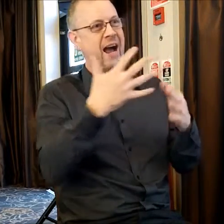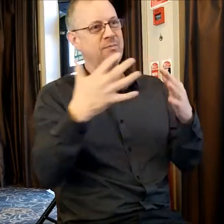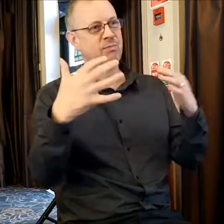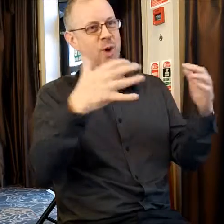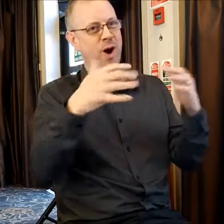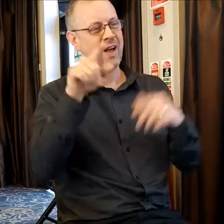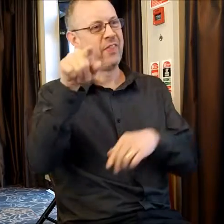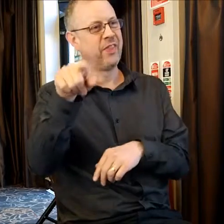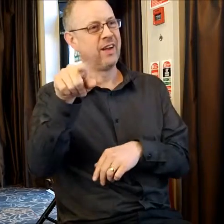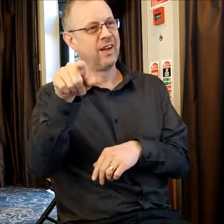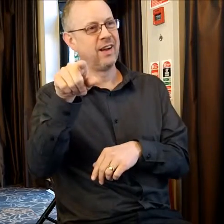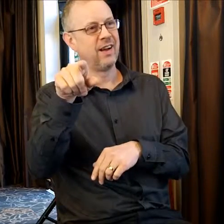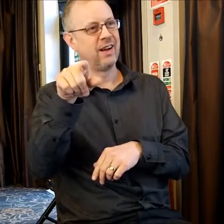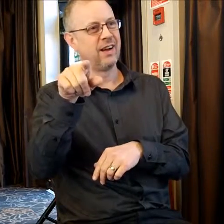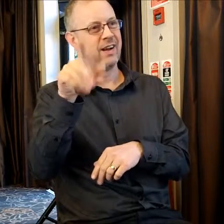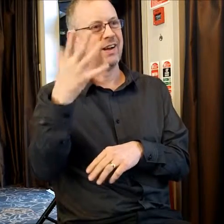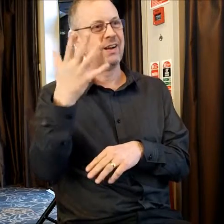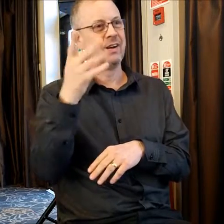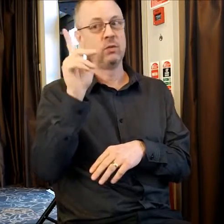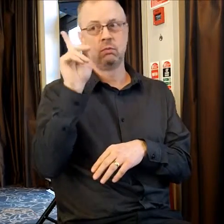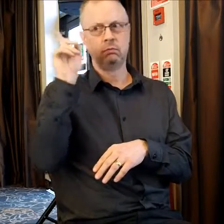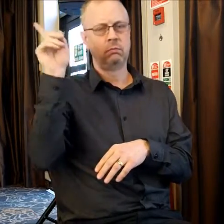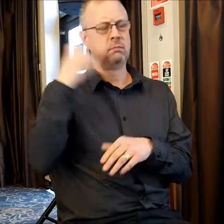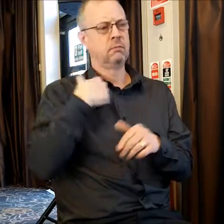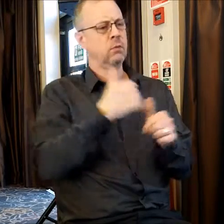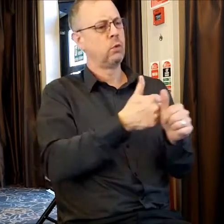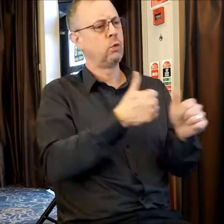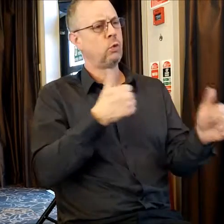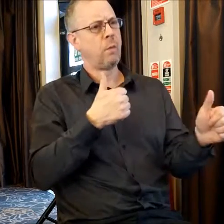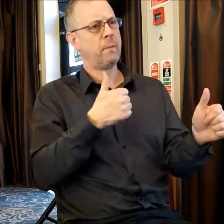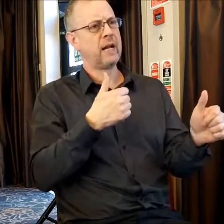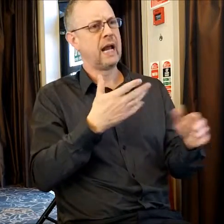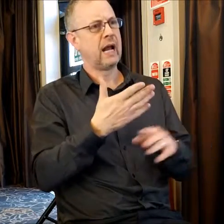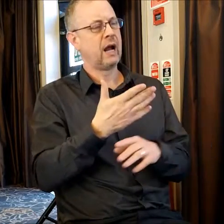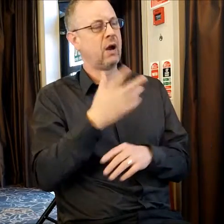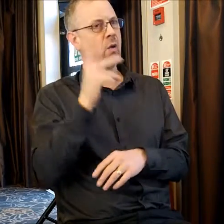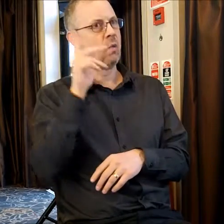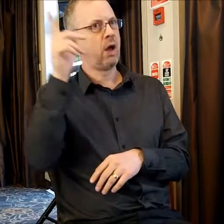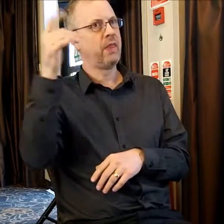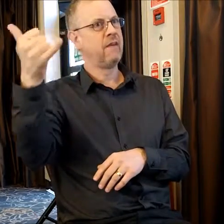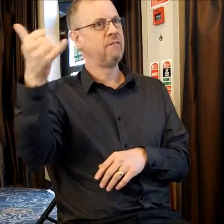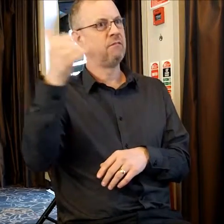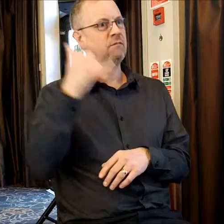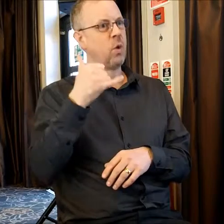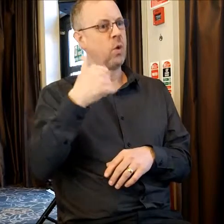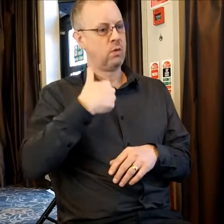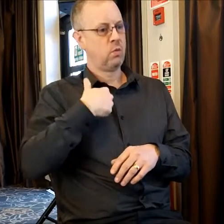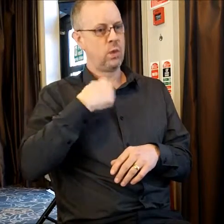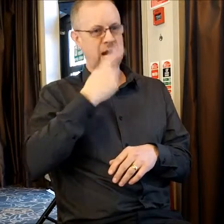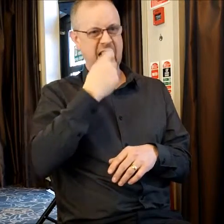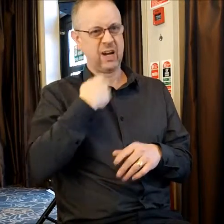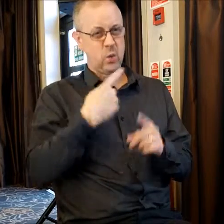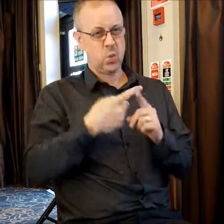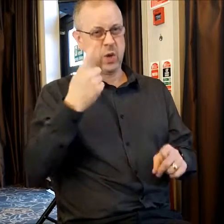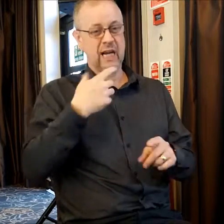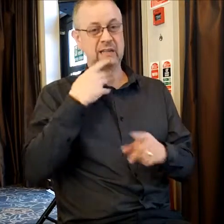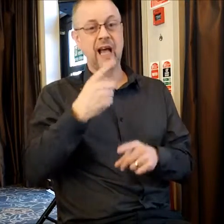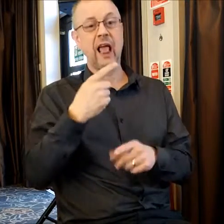for us is it set us apart from the multinational companies who simply can't react like that.